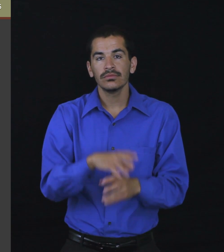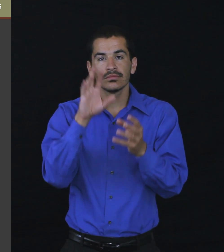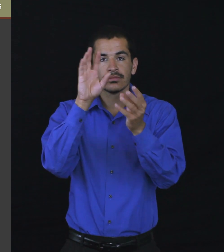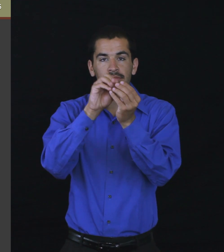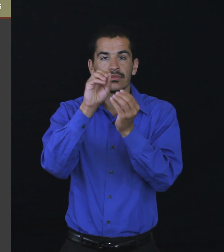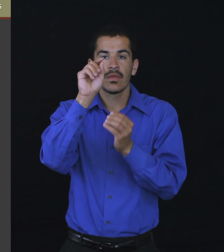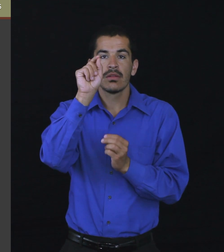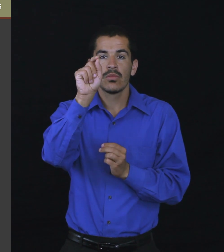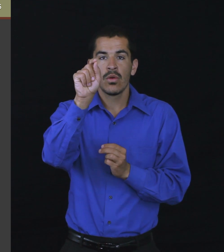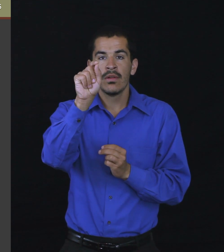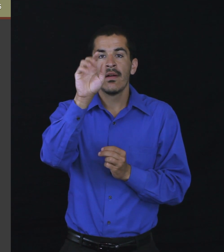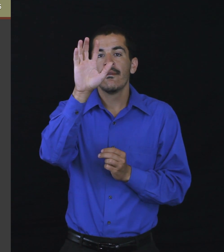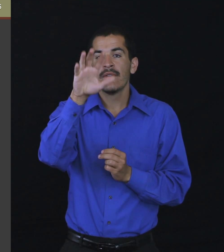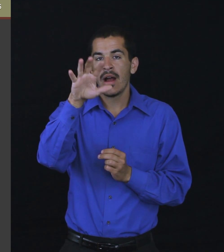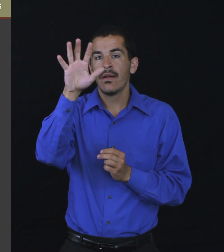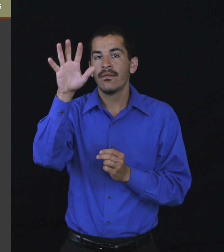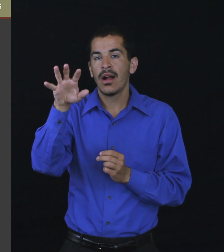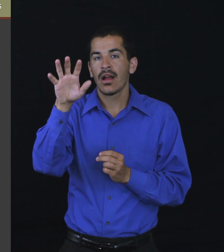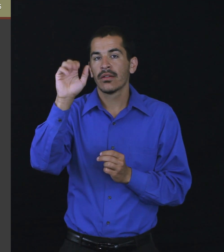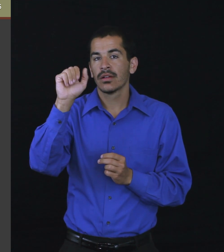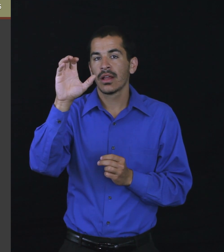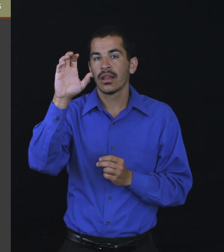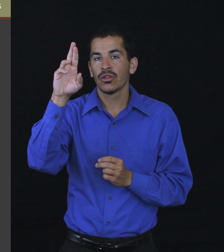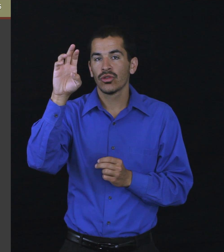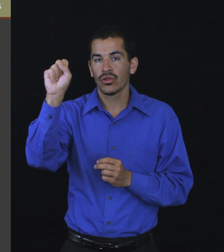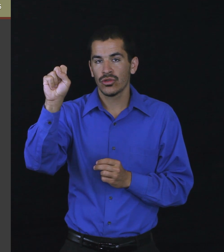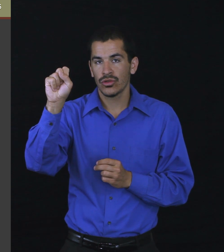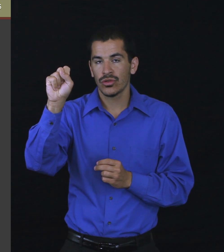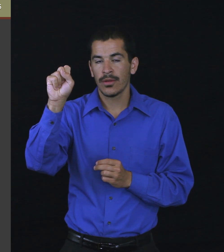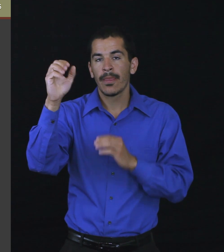0.55 acres,